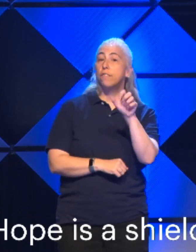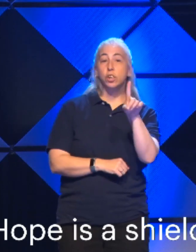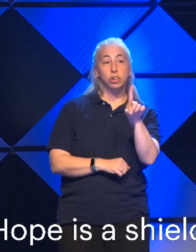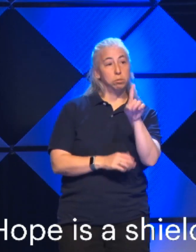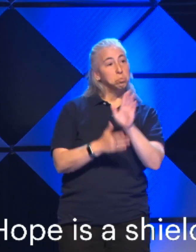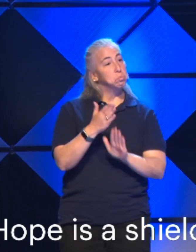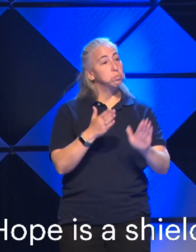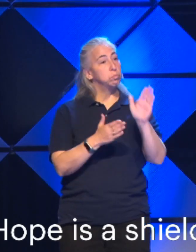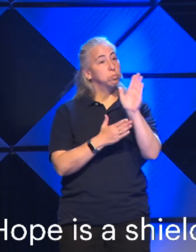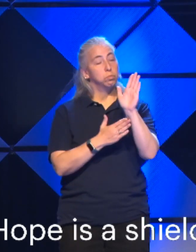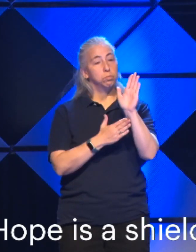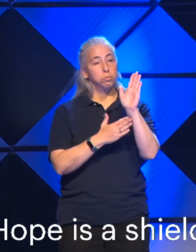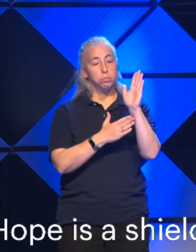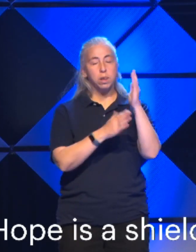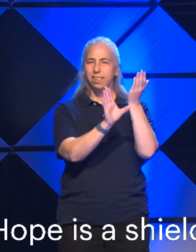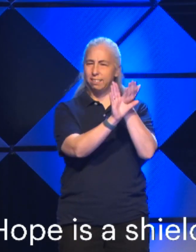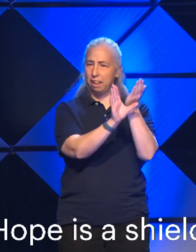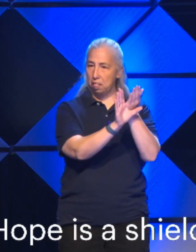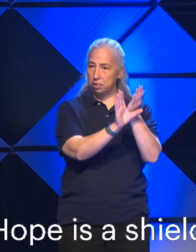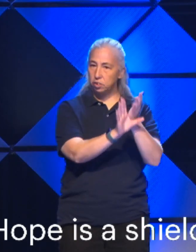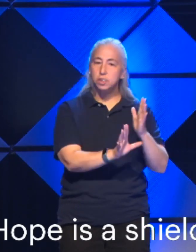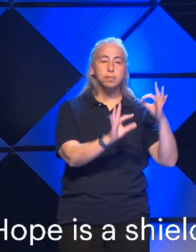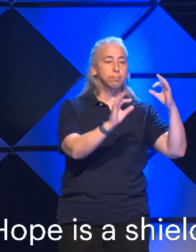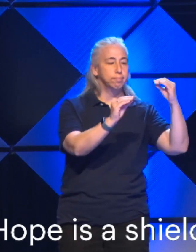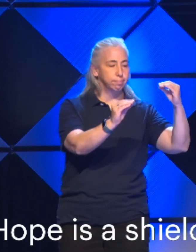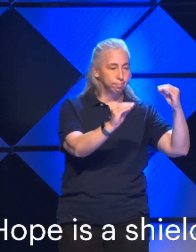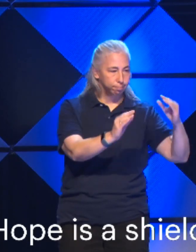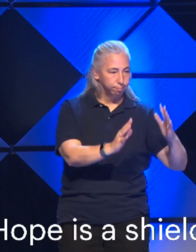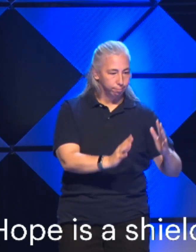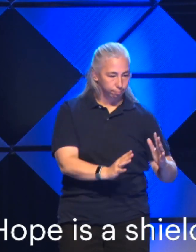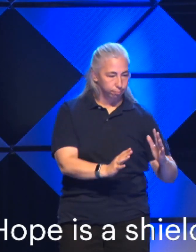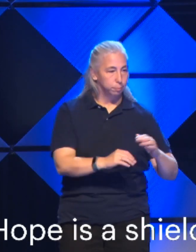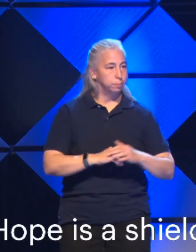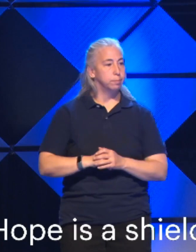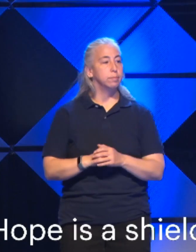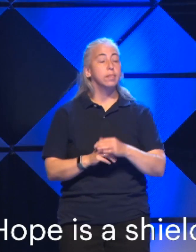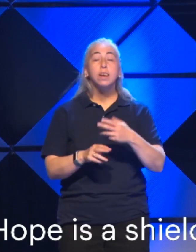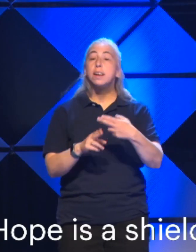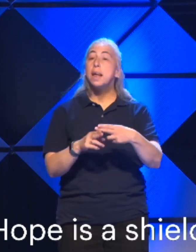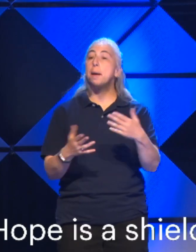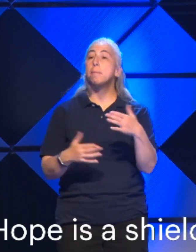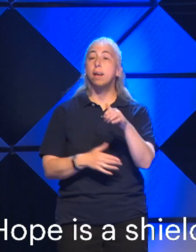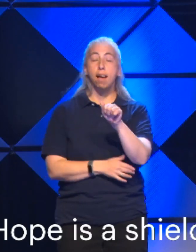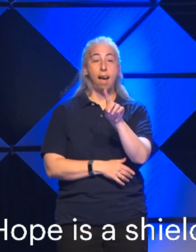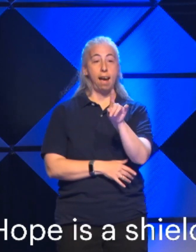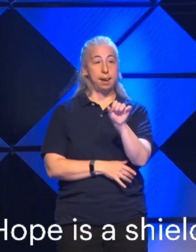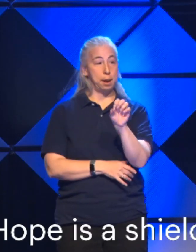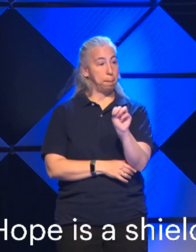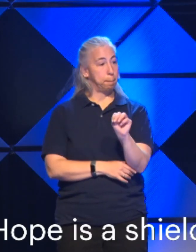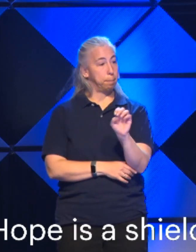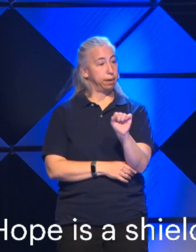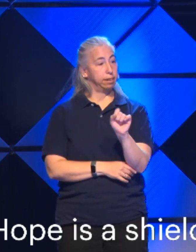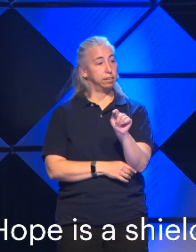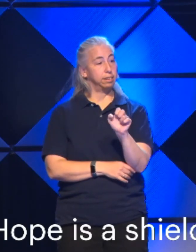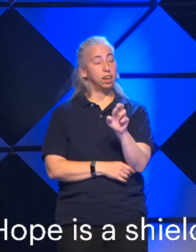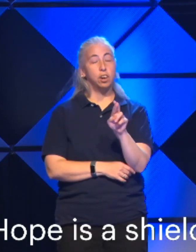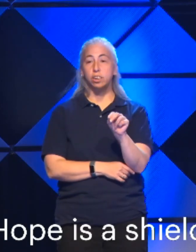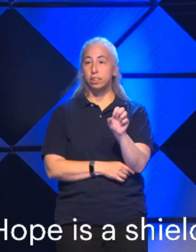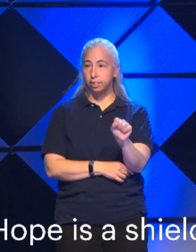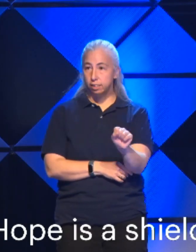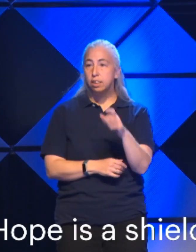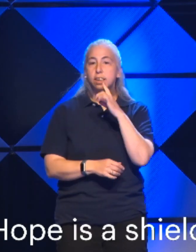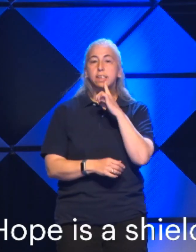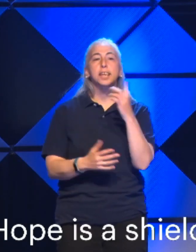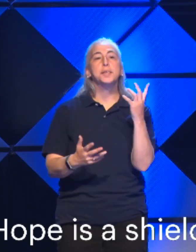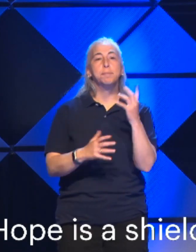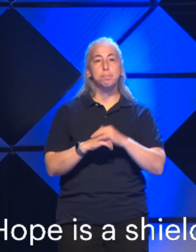psychiatry at Medical Harvard School, Adam Stern, says like this: hope